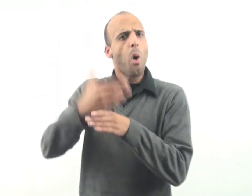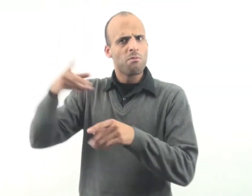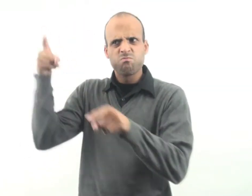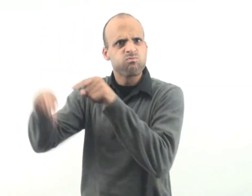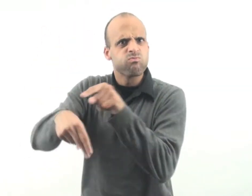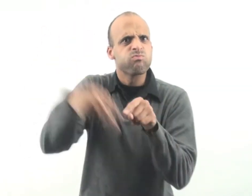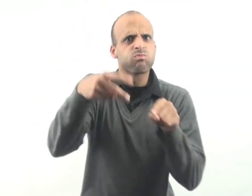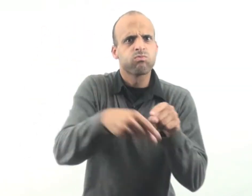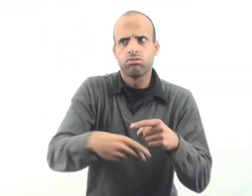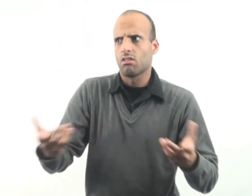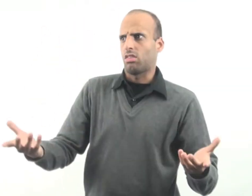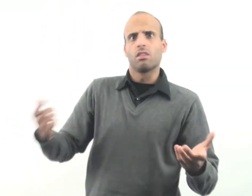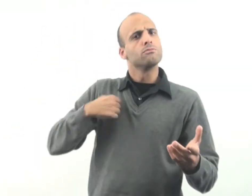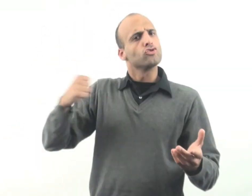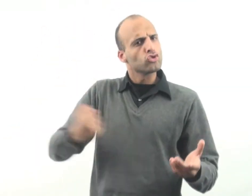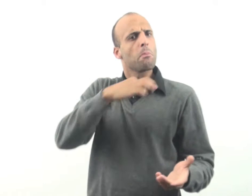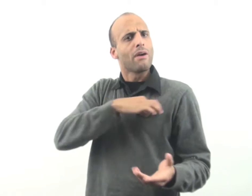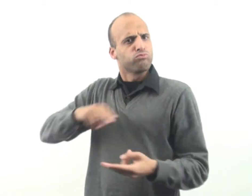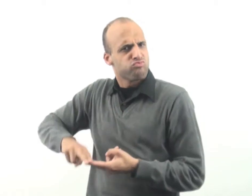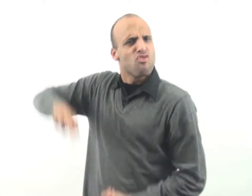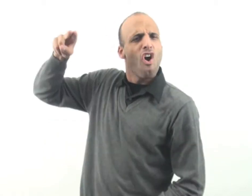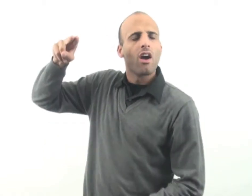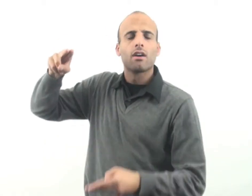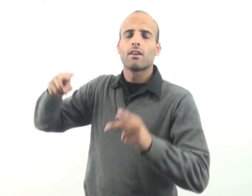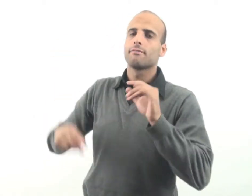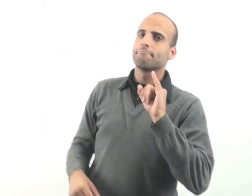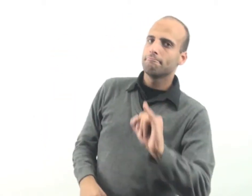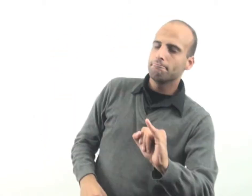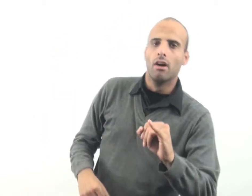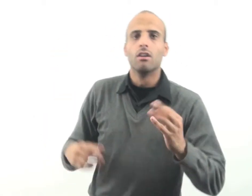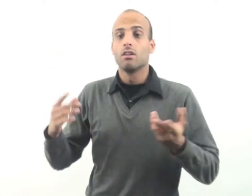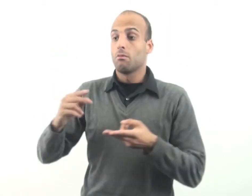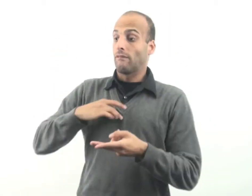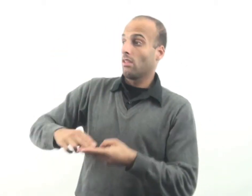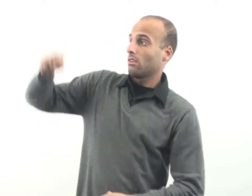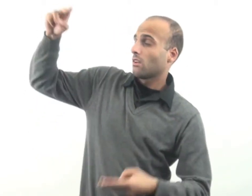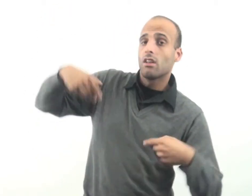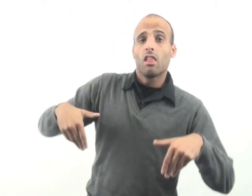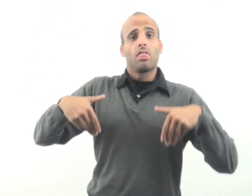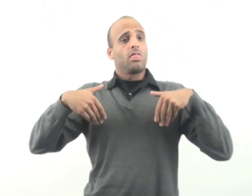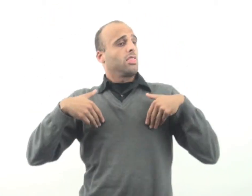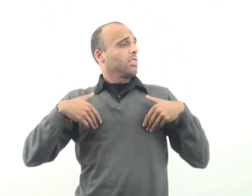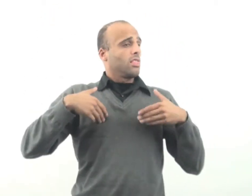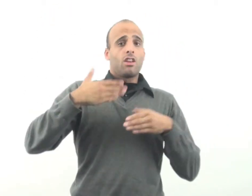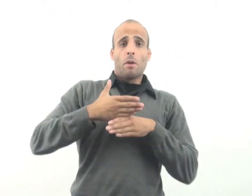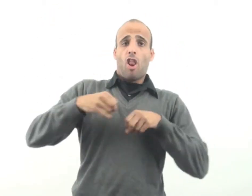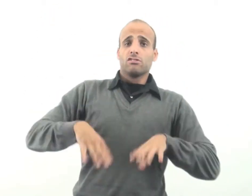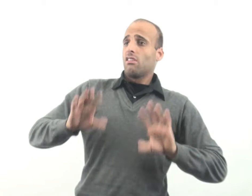so Access to Work are making all of these cuts. This means that benefits will end up going up because more of us will be out of work and claiming. We'll